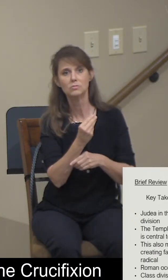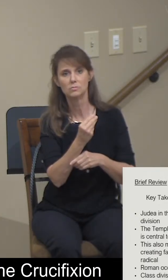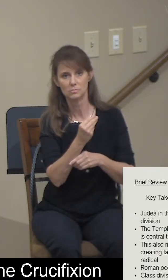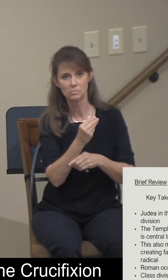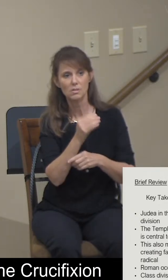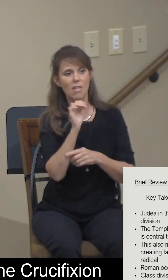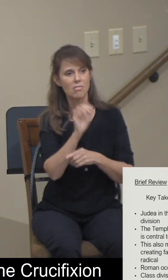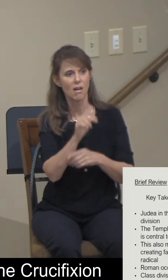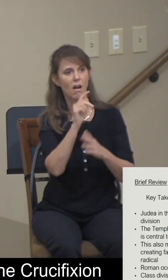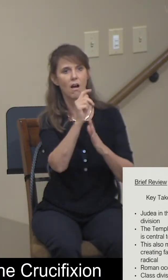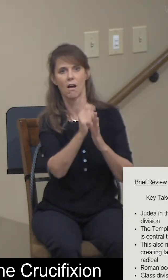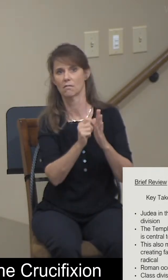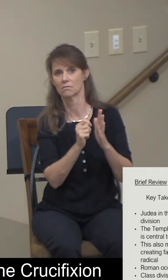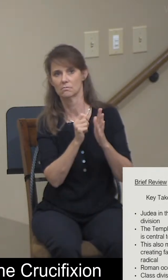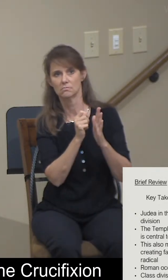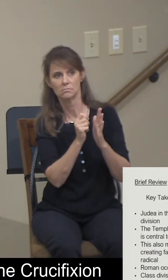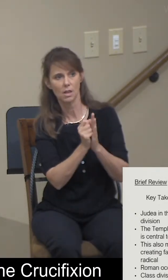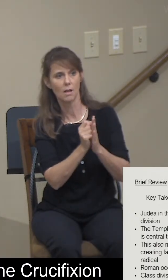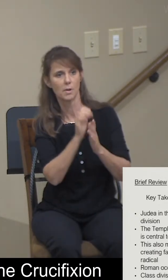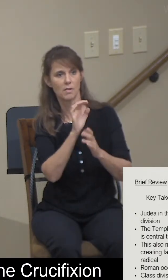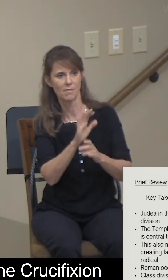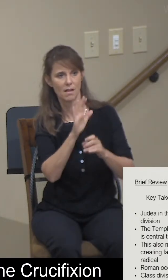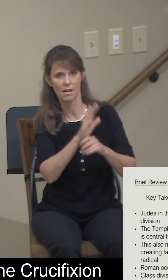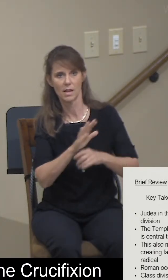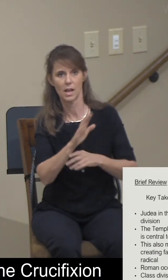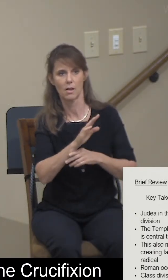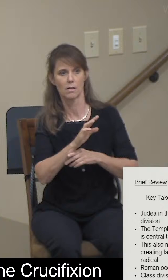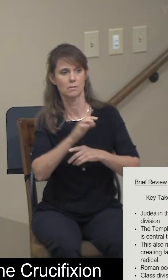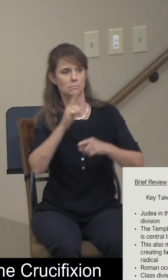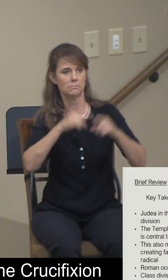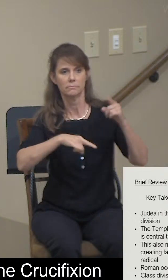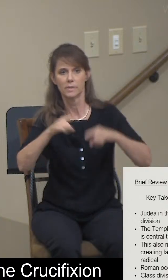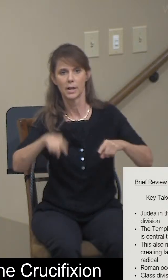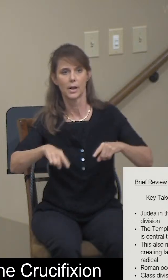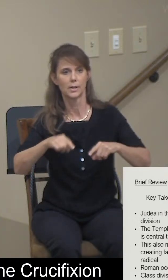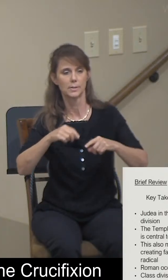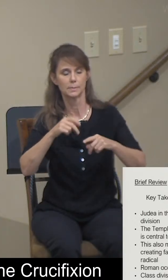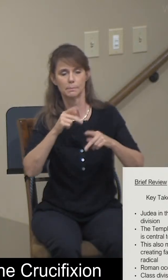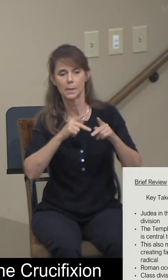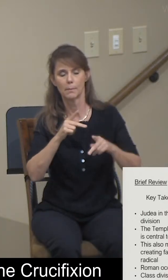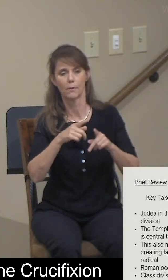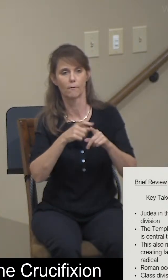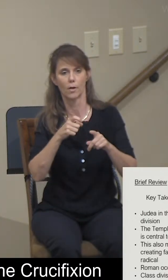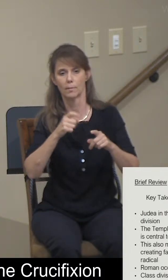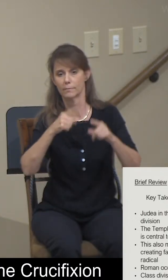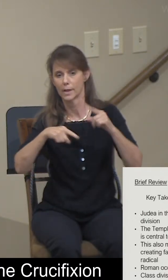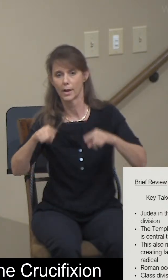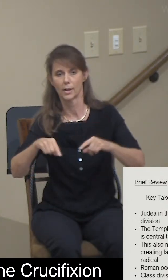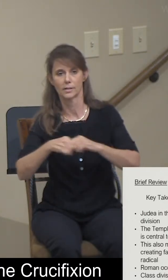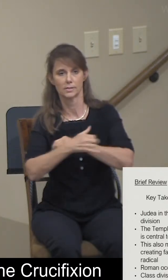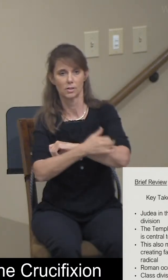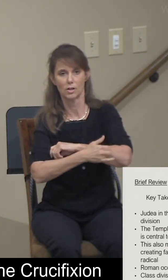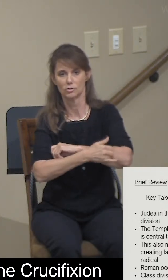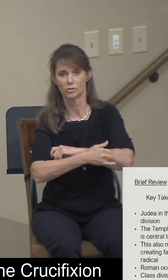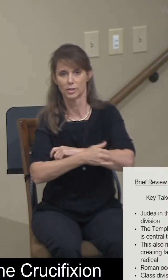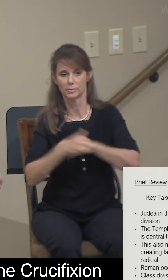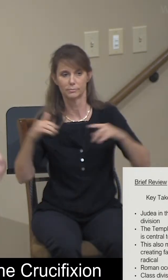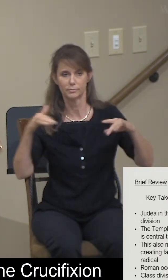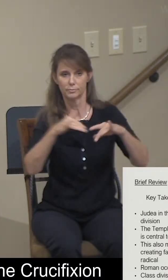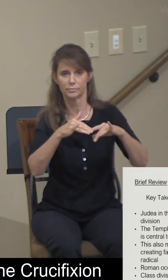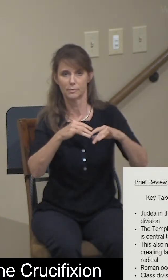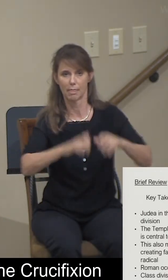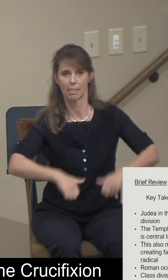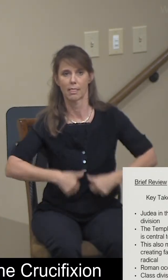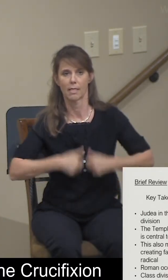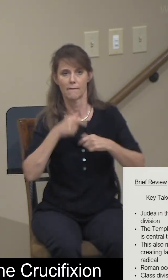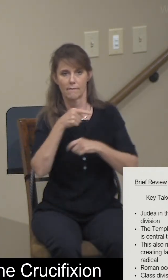time is really a mix of a bunch of different nationalities, a bunch of different ethnicities. But the temple itself, especially when you get